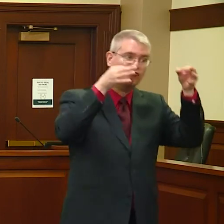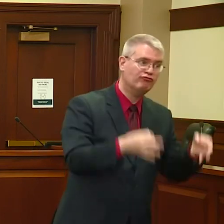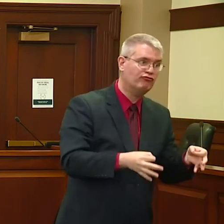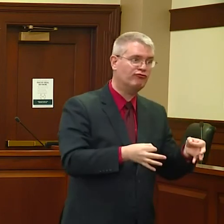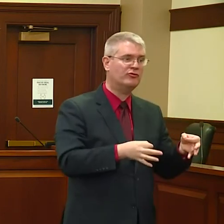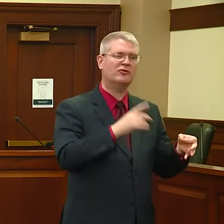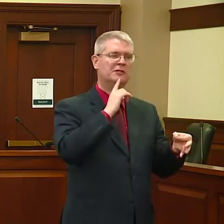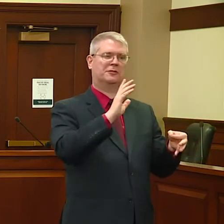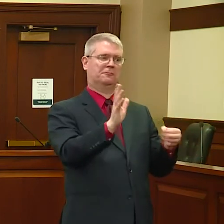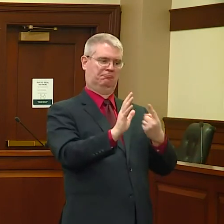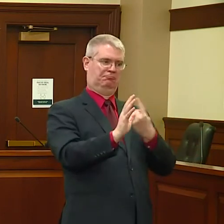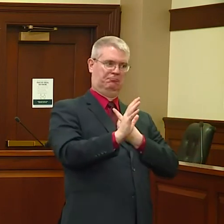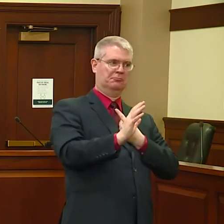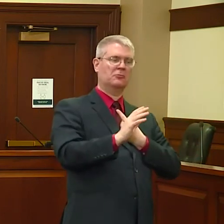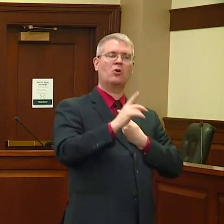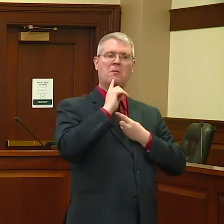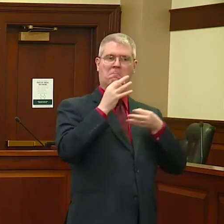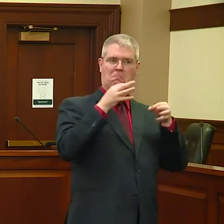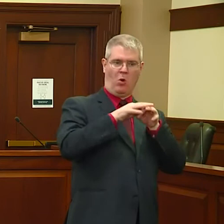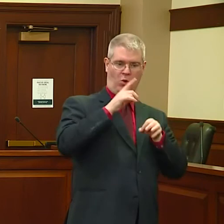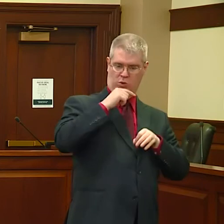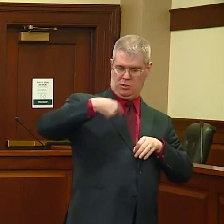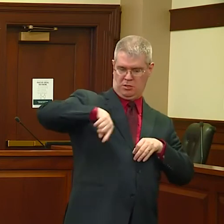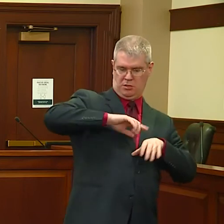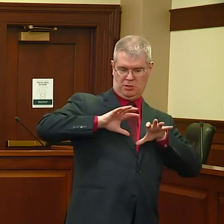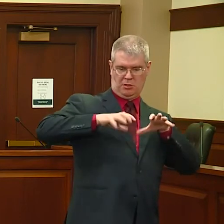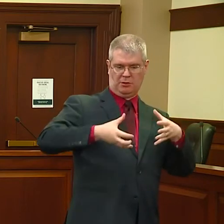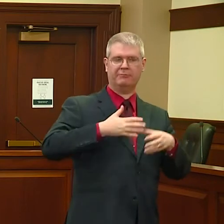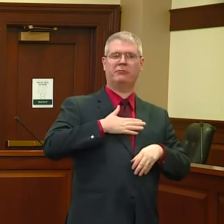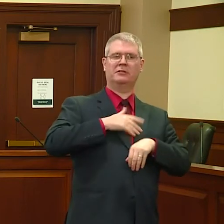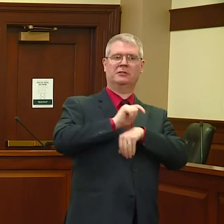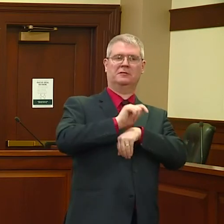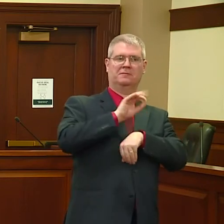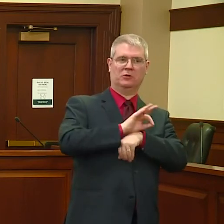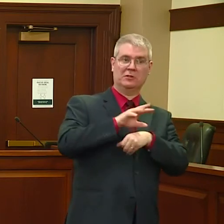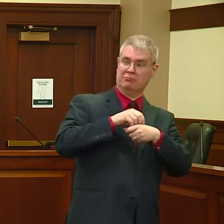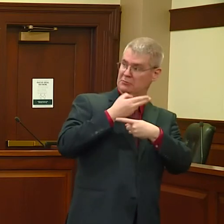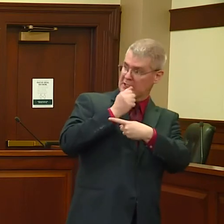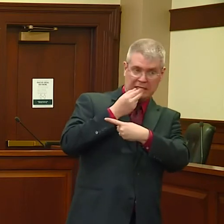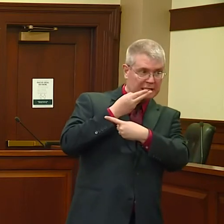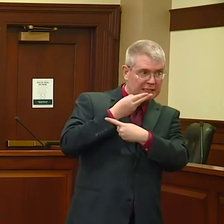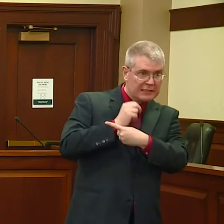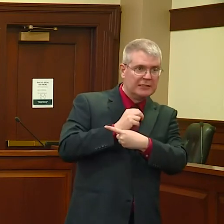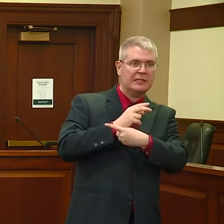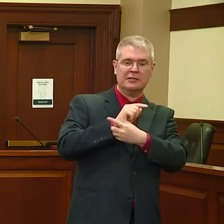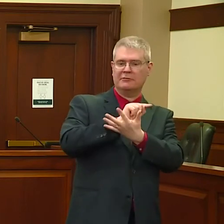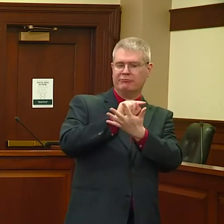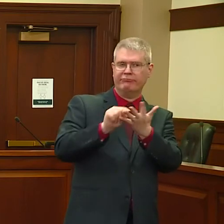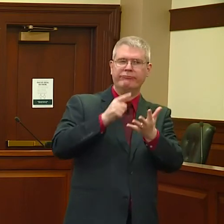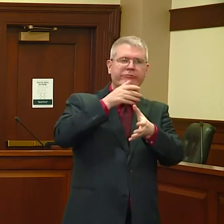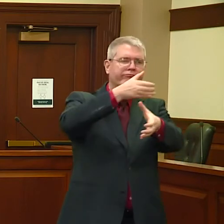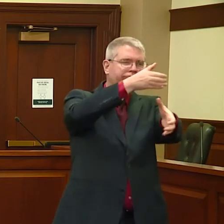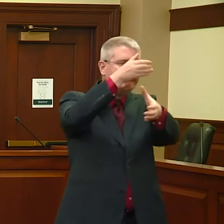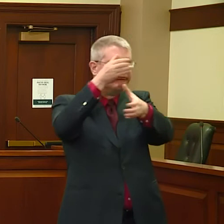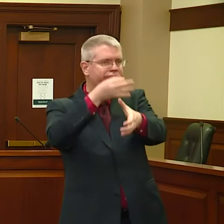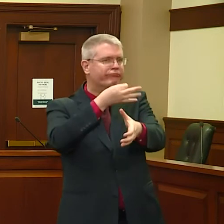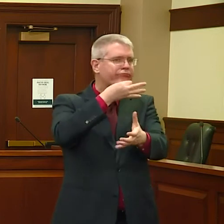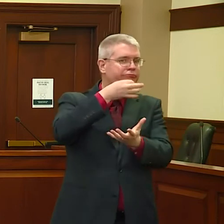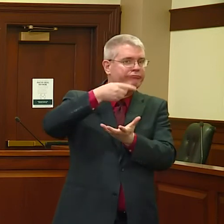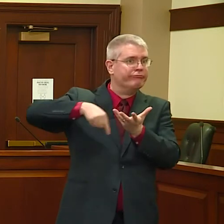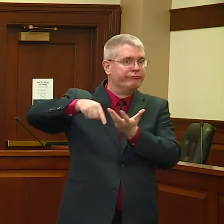mean that it wouldn't preclude me from calling out the Guard, but for the most part, it's not the way they're